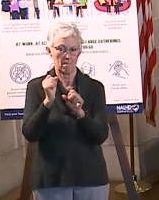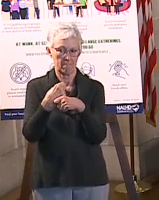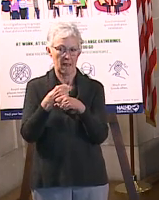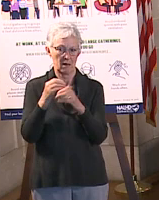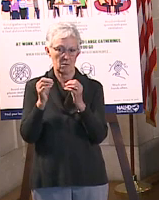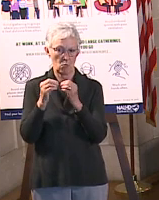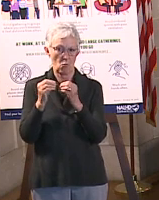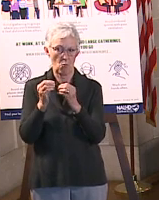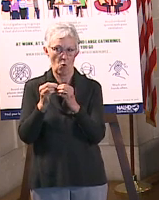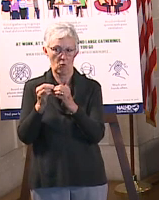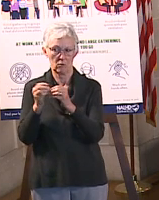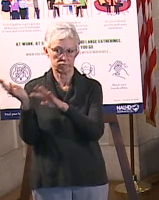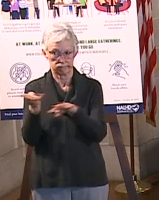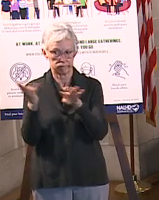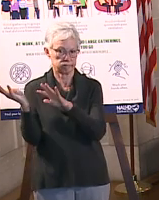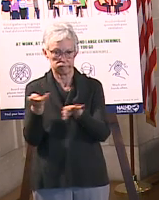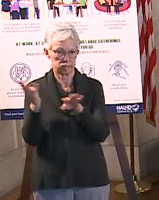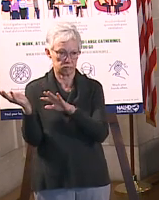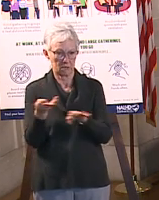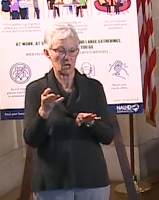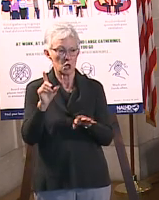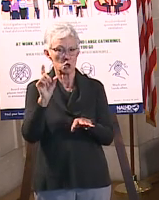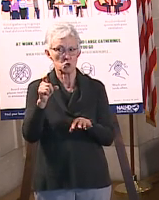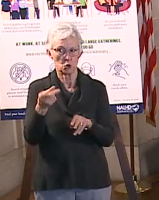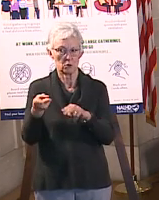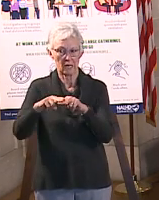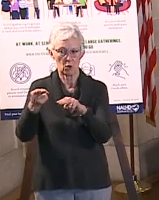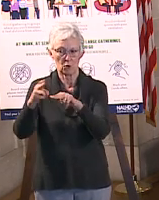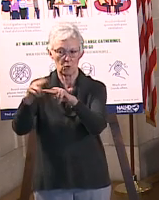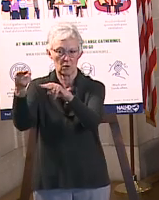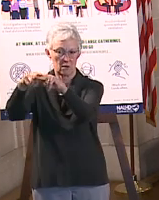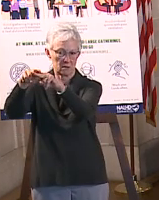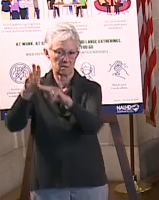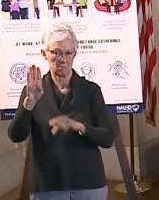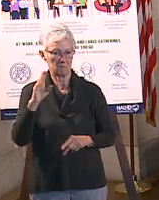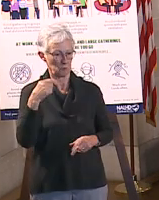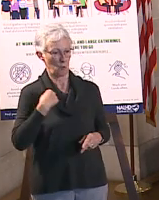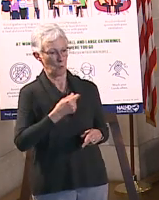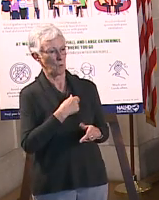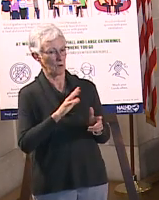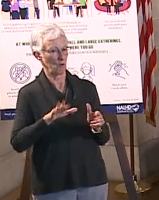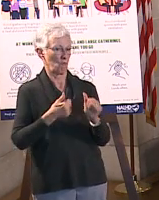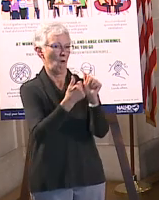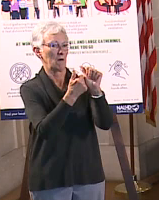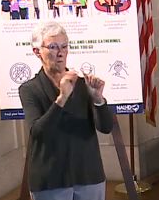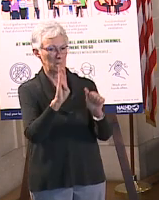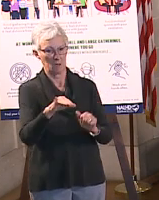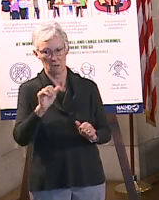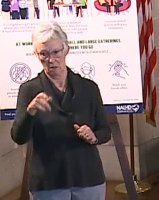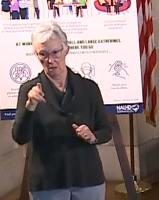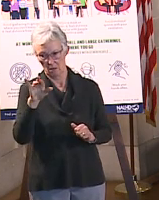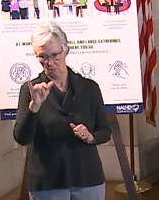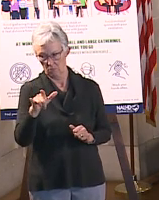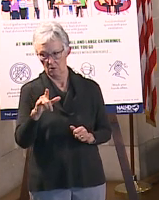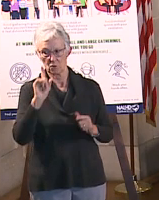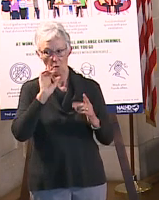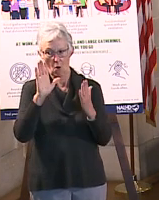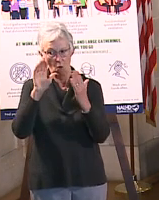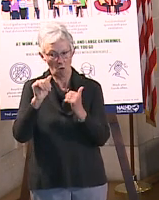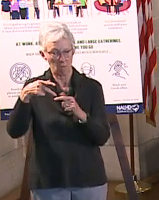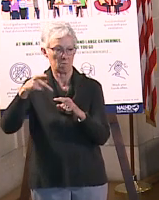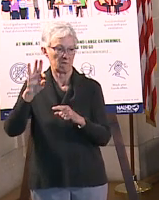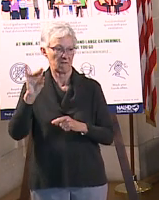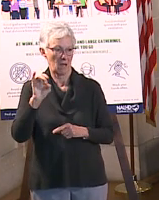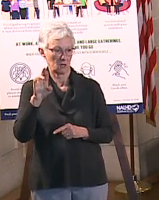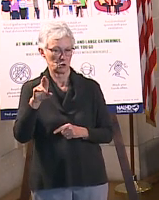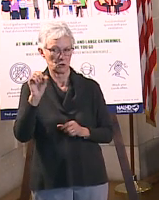still hit that schedule where general public is getting this in April. So we're hopeful that Pfizer will be able to work this out, be able to start